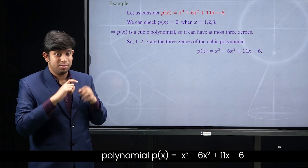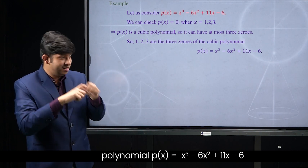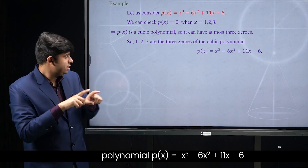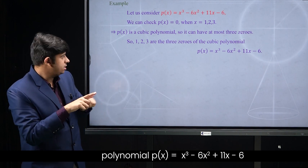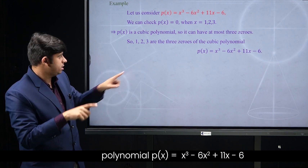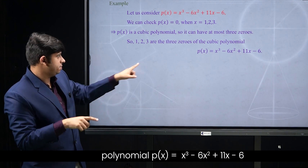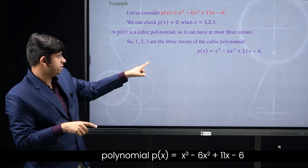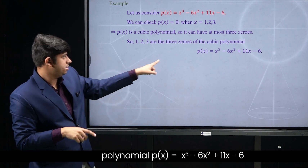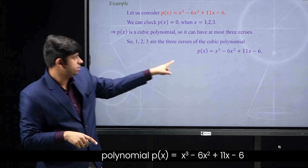minus 6.